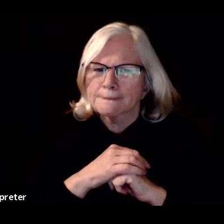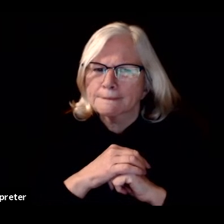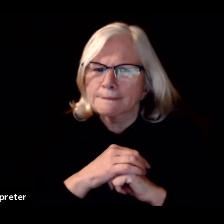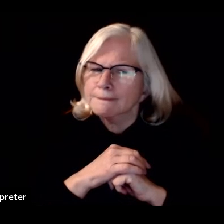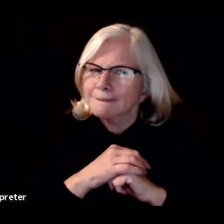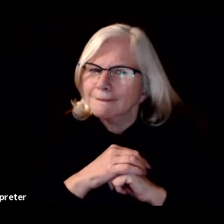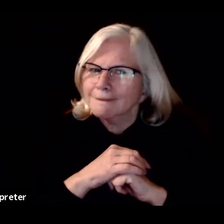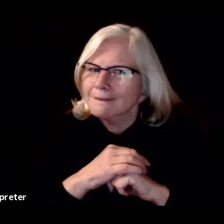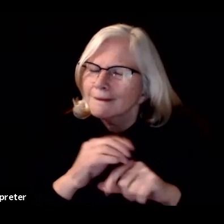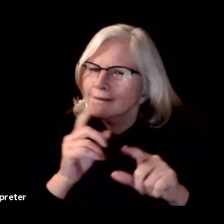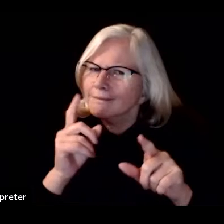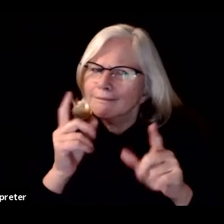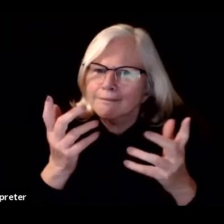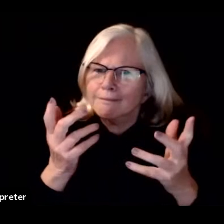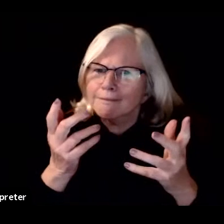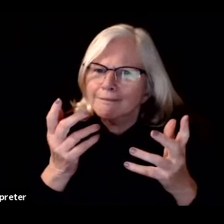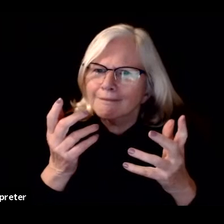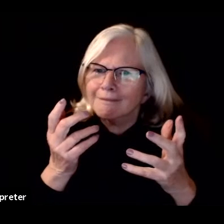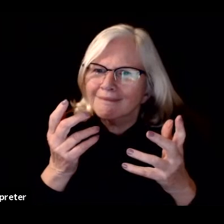Commissioner?